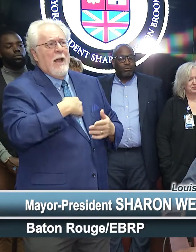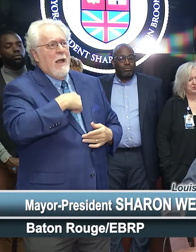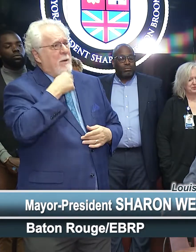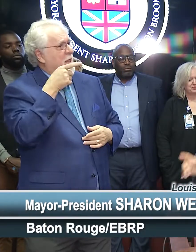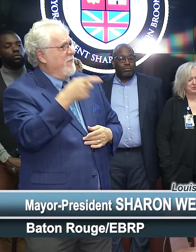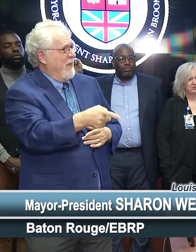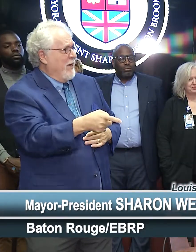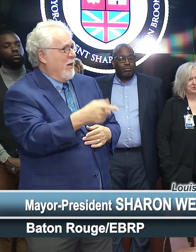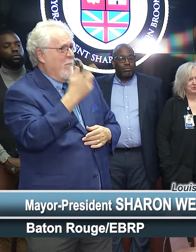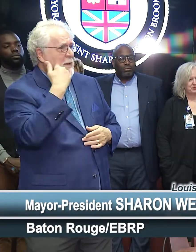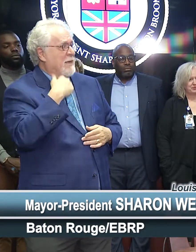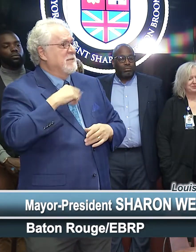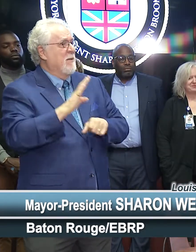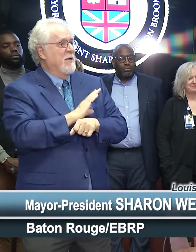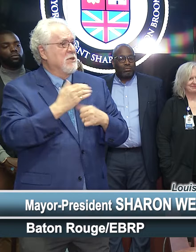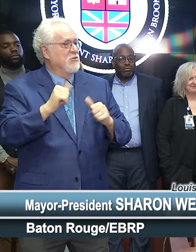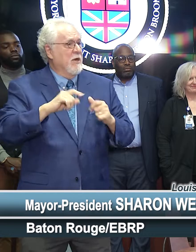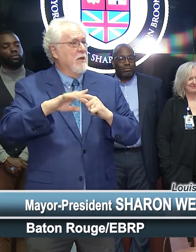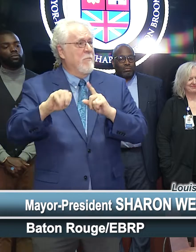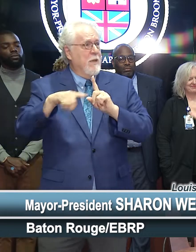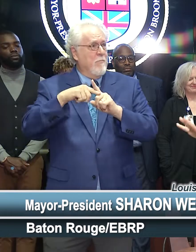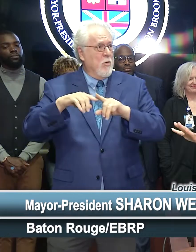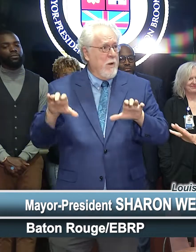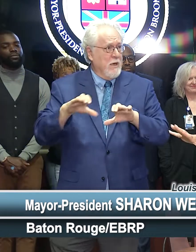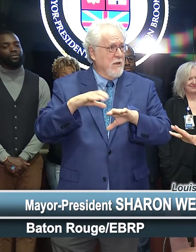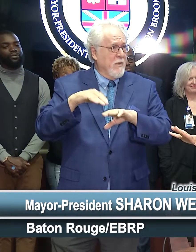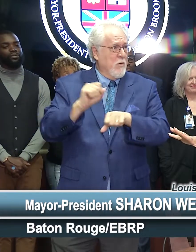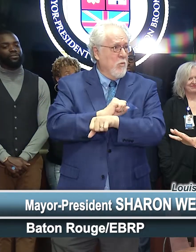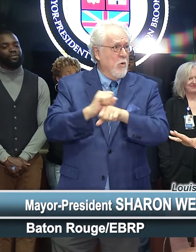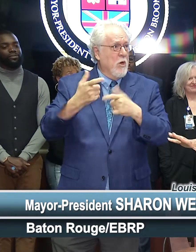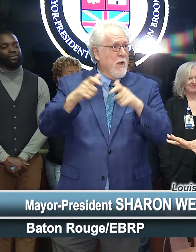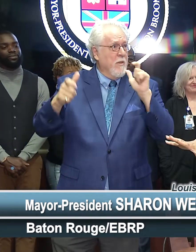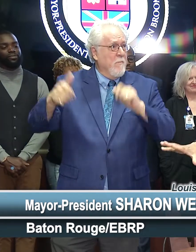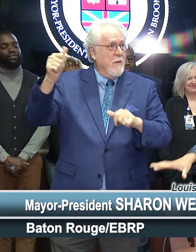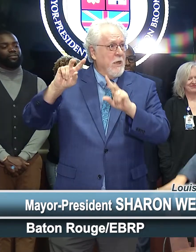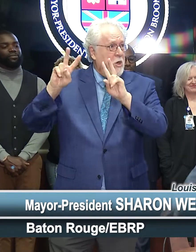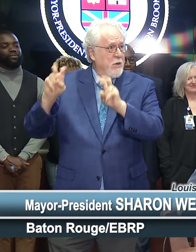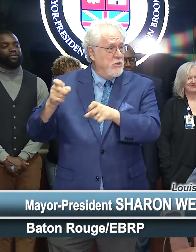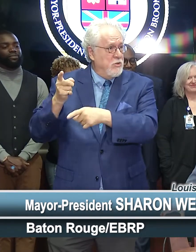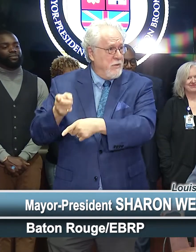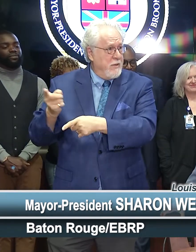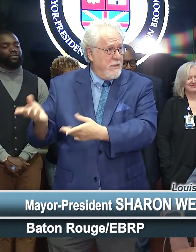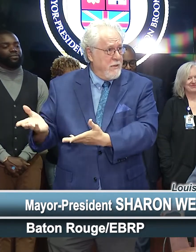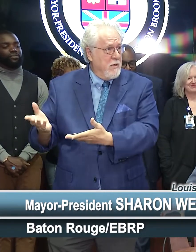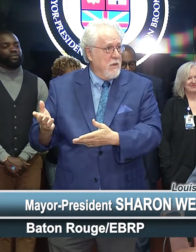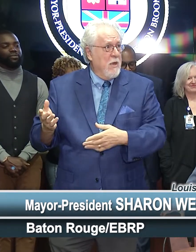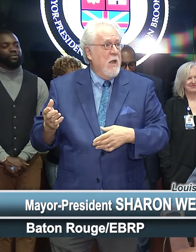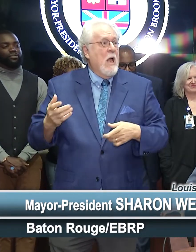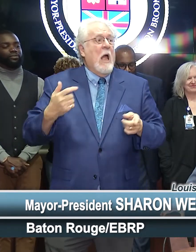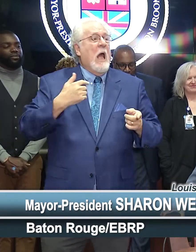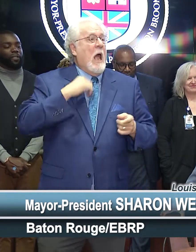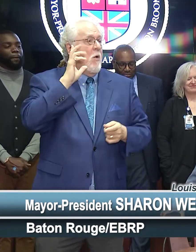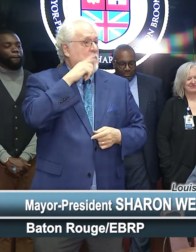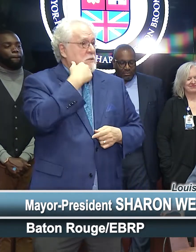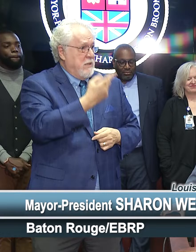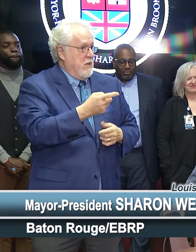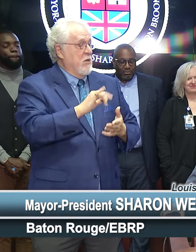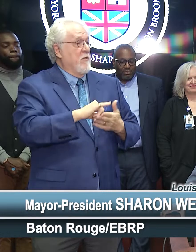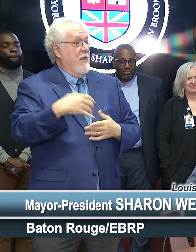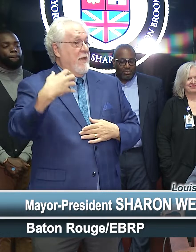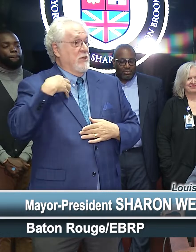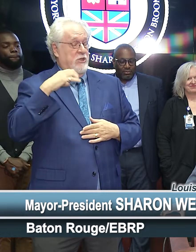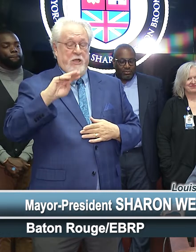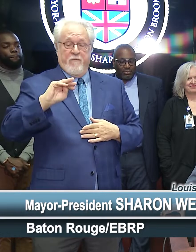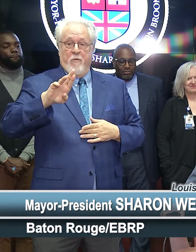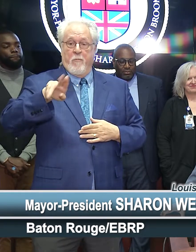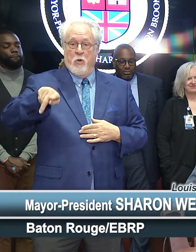on the scene because I was busy trying to be proactive and work on this bigger issue right here that we're dealing with. I will tell you that Chief Murphy Paul,